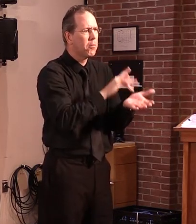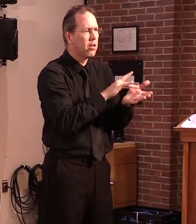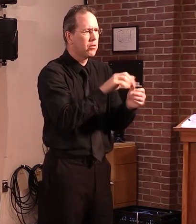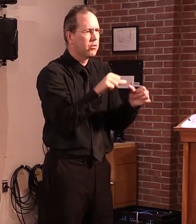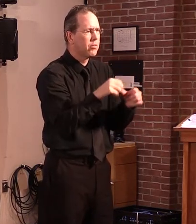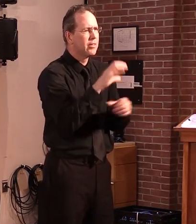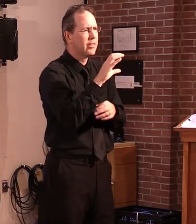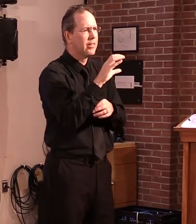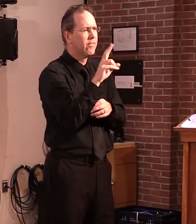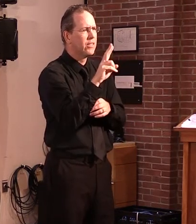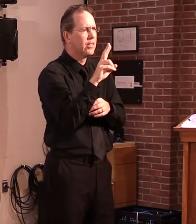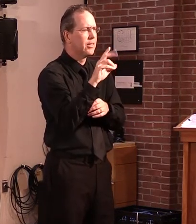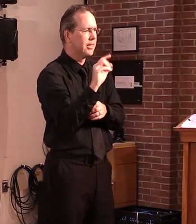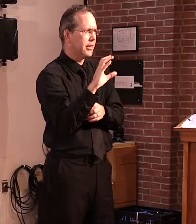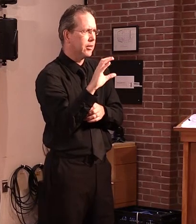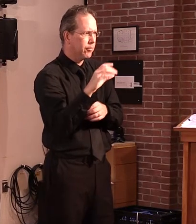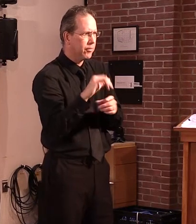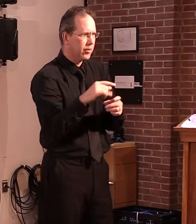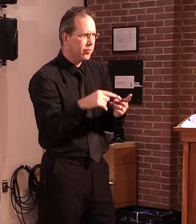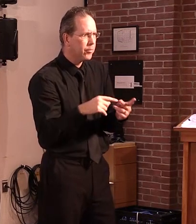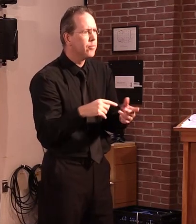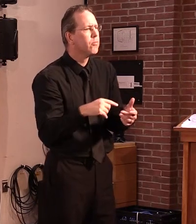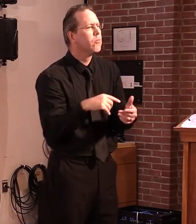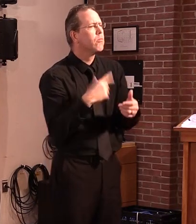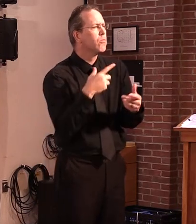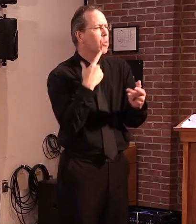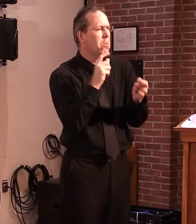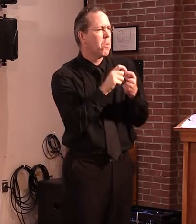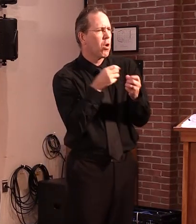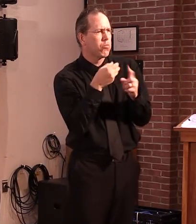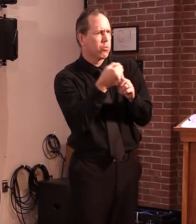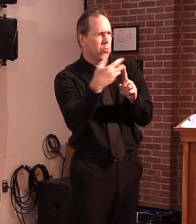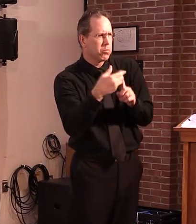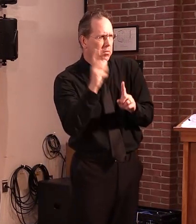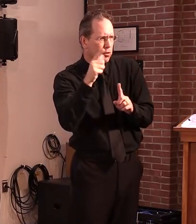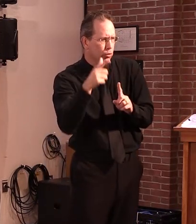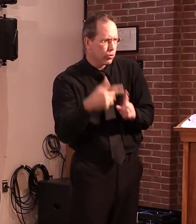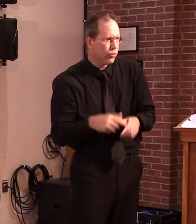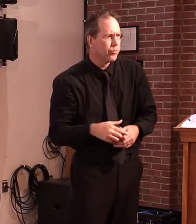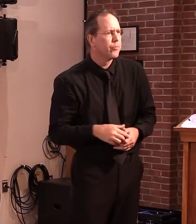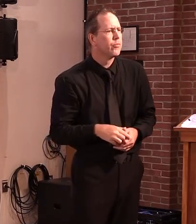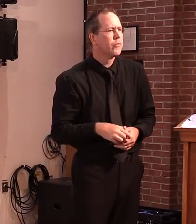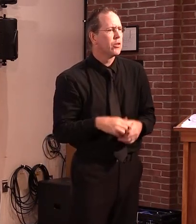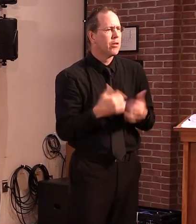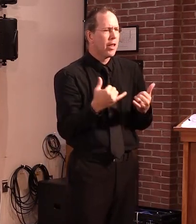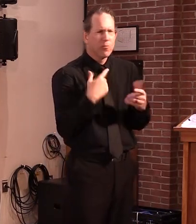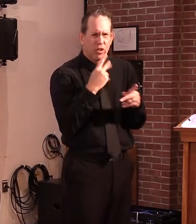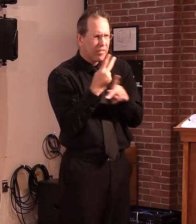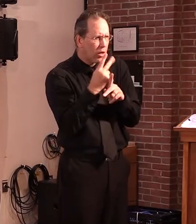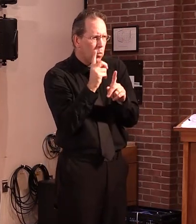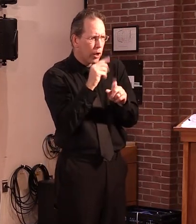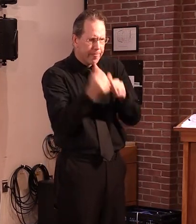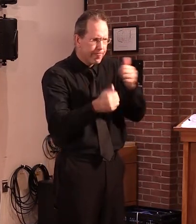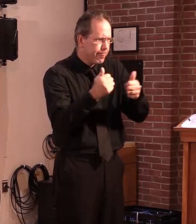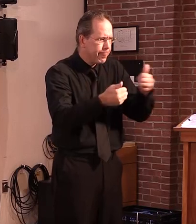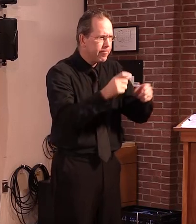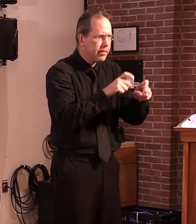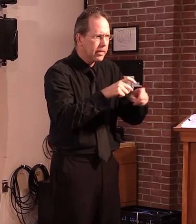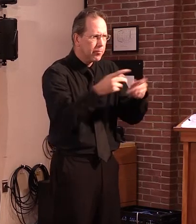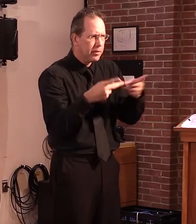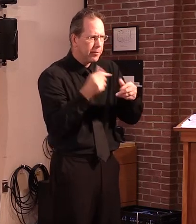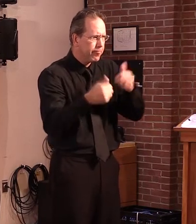Complex. There'll be more details to follow in a little while. We're just putting that together. So there are plenty